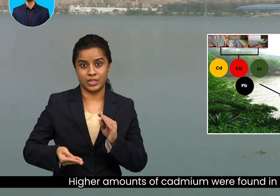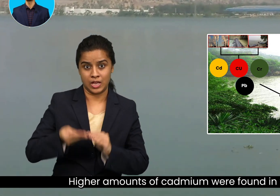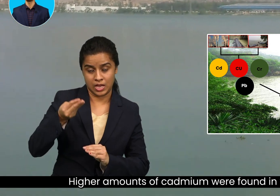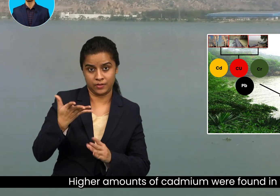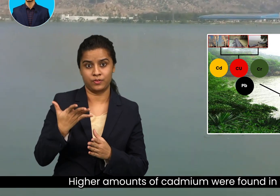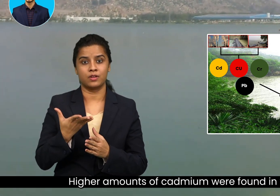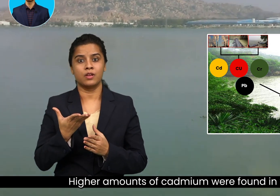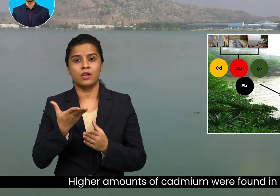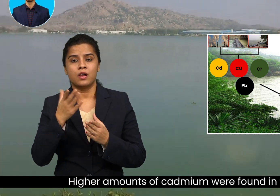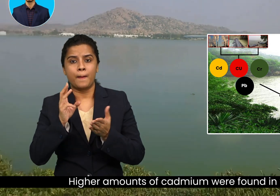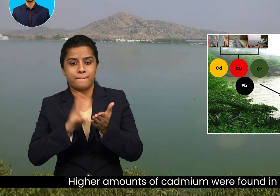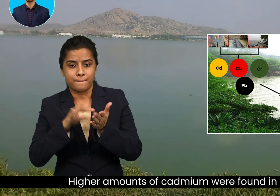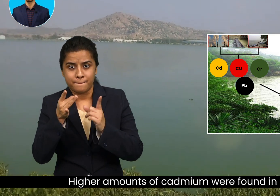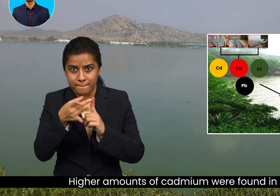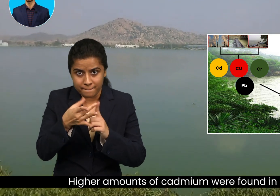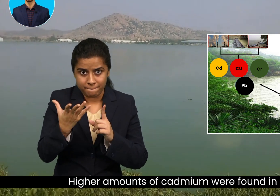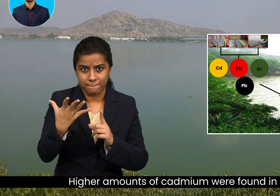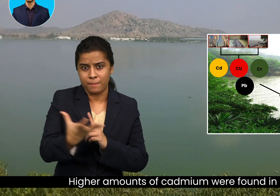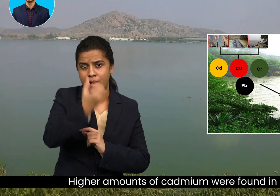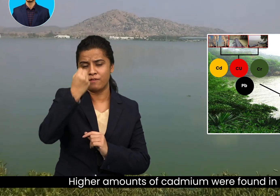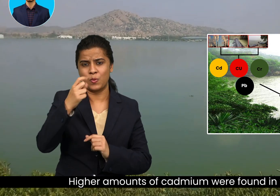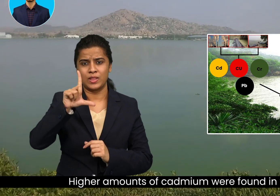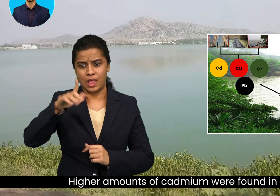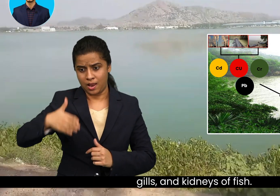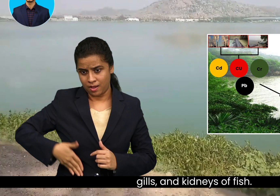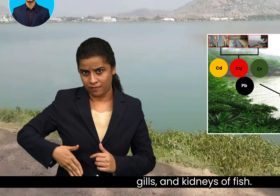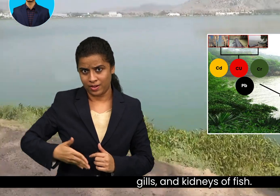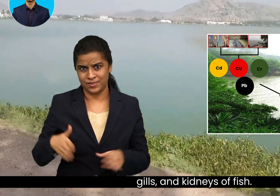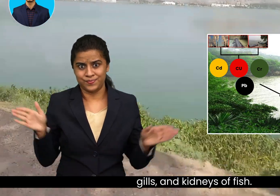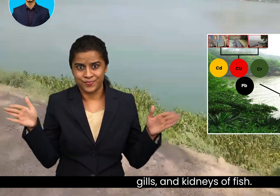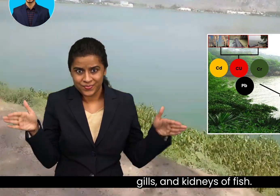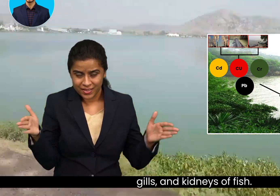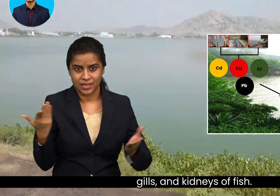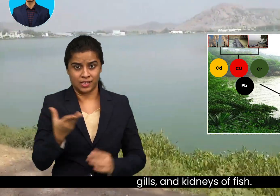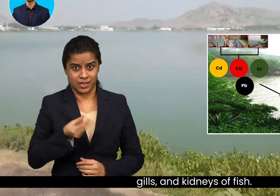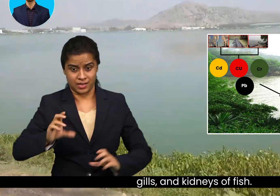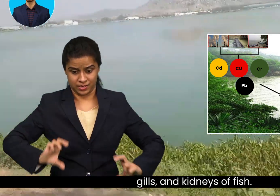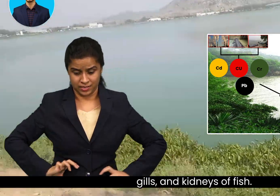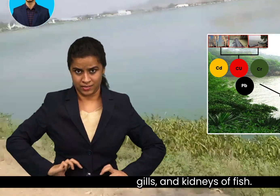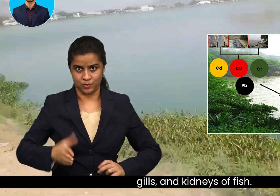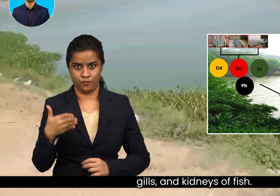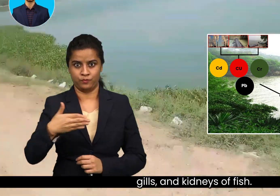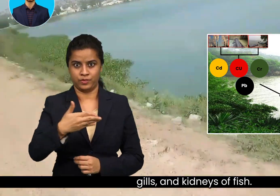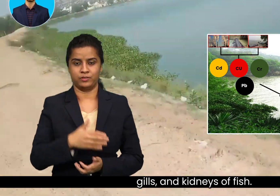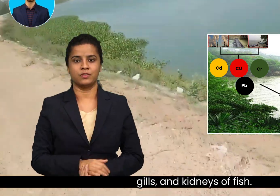Higher amounts of cadmium were found in the liver, gills and kidneys of